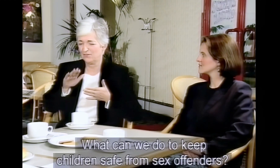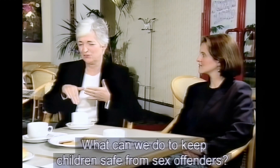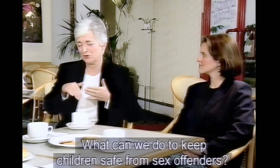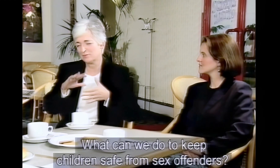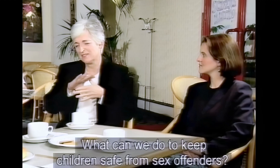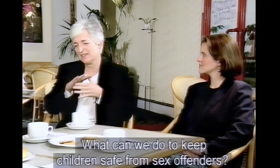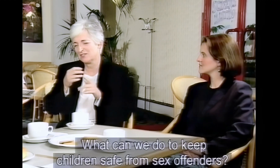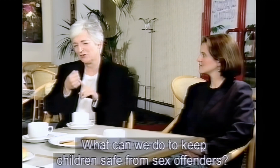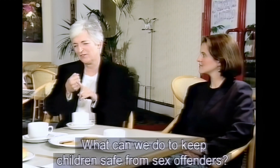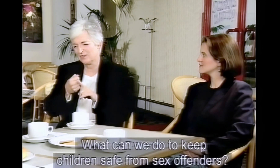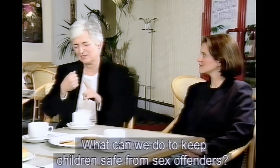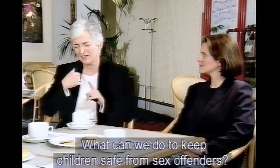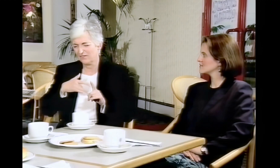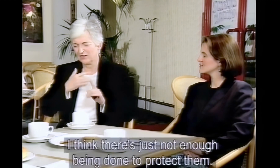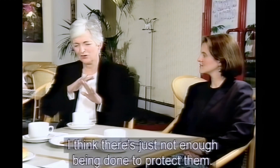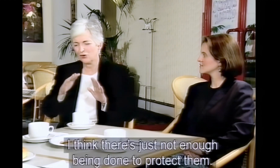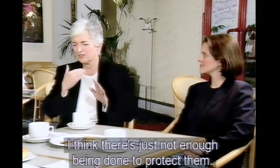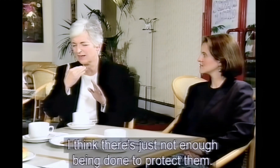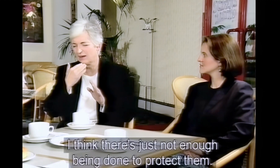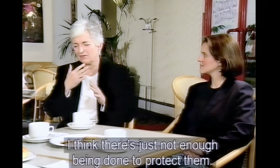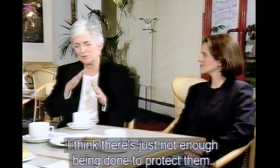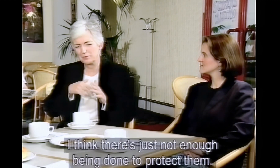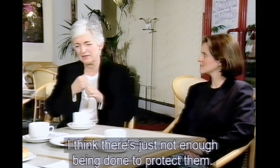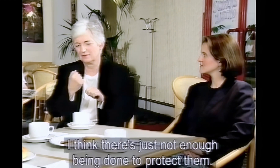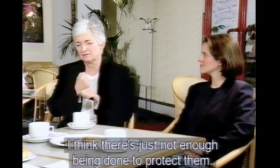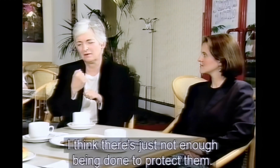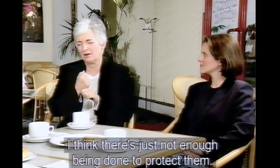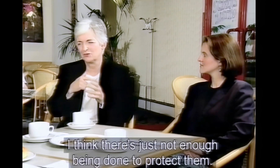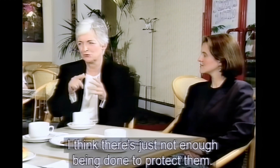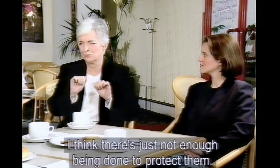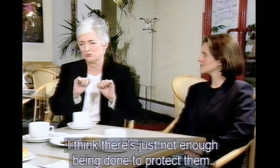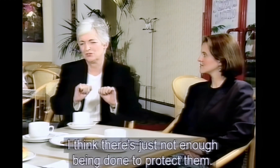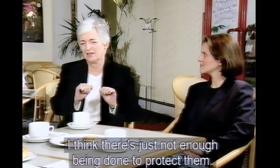offenders? I think there's just not enough being done to protect them.